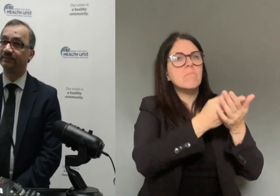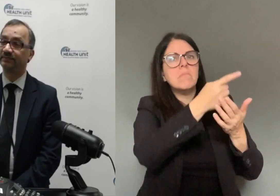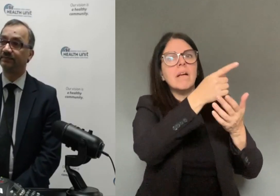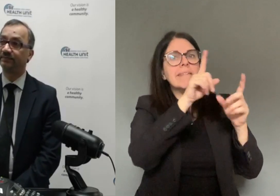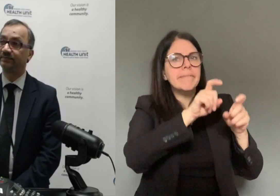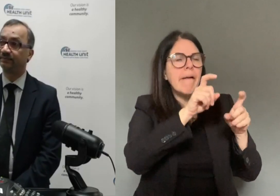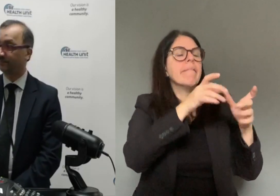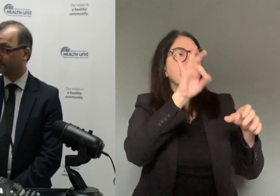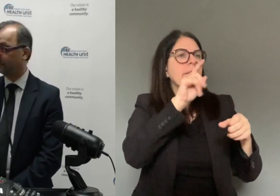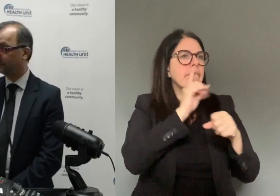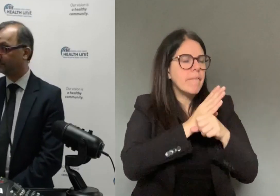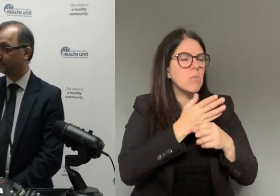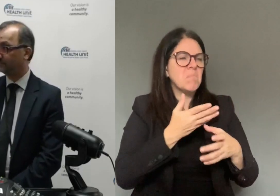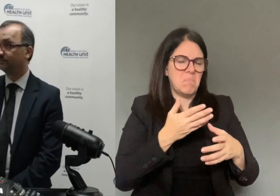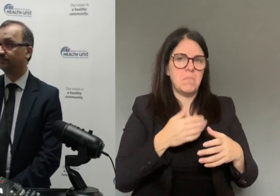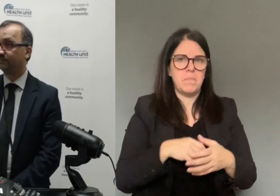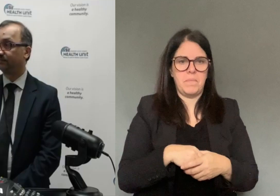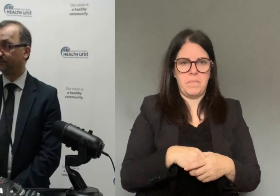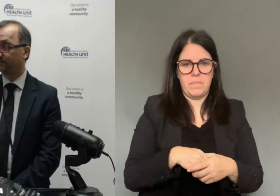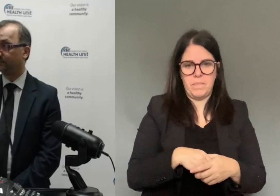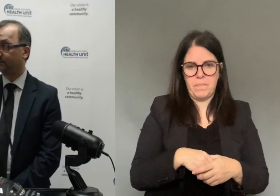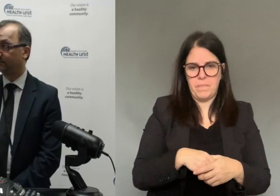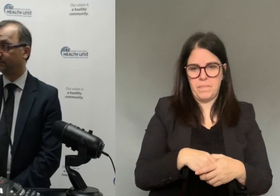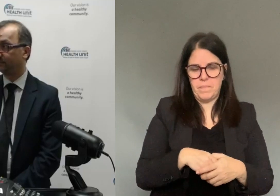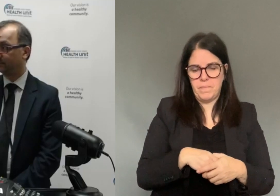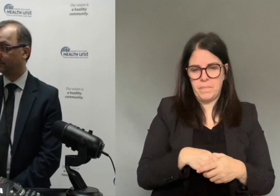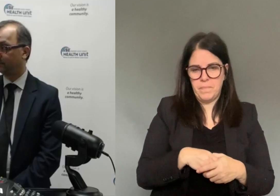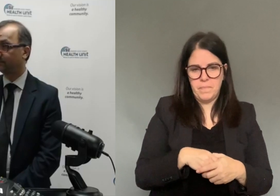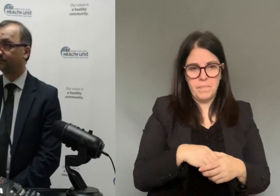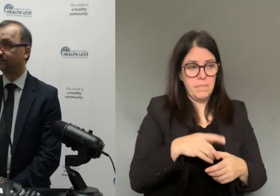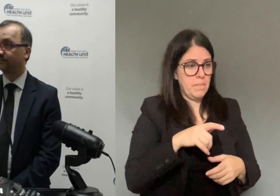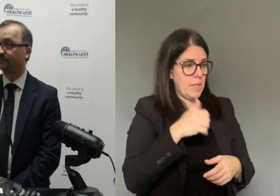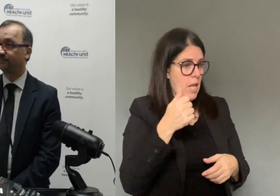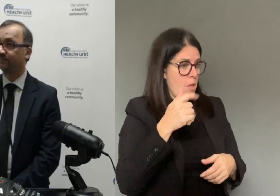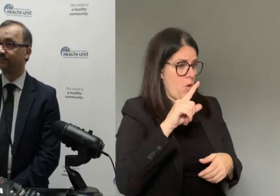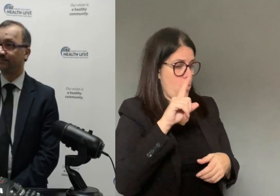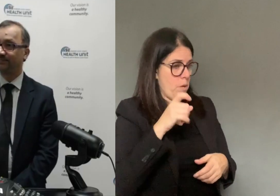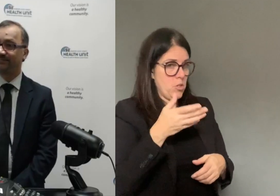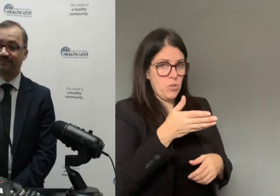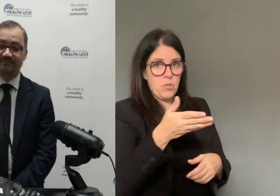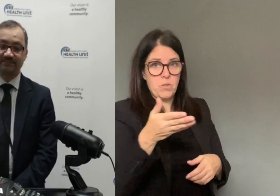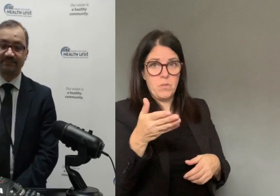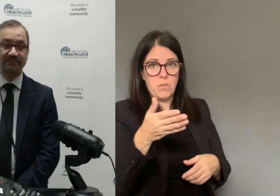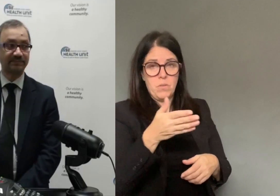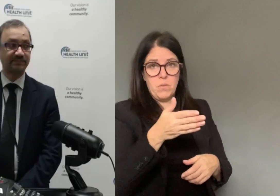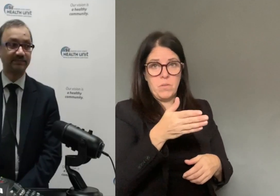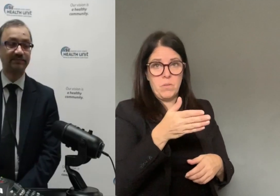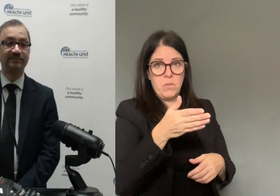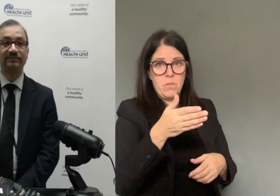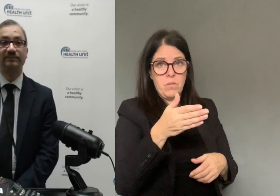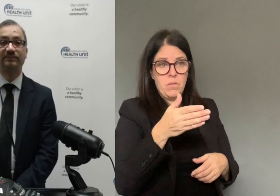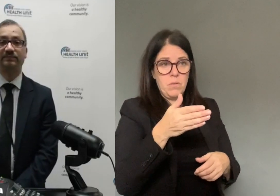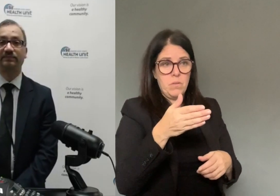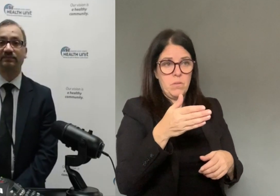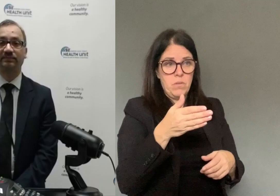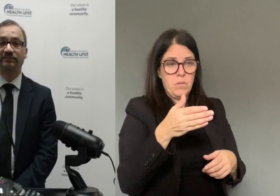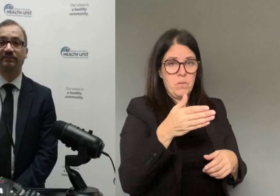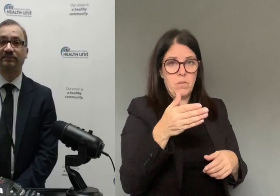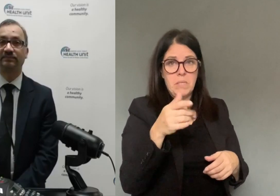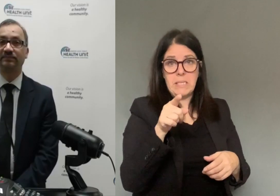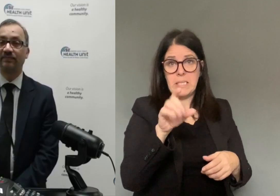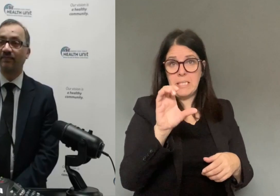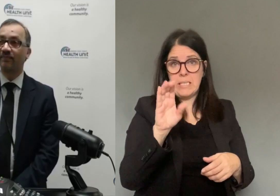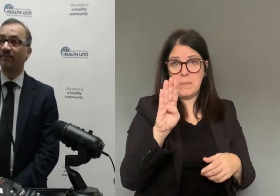but I don't know if we want to stick to this and keep going through, or Let's go with CBC. all right. Any questions from CBC?